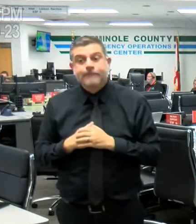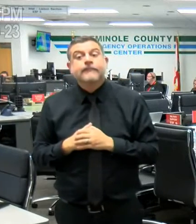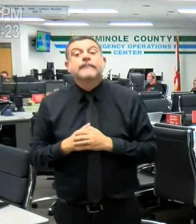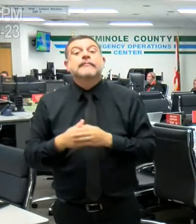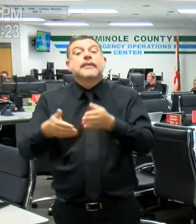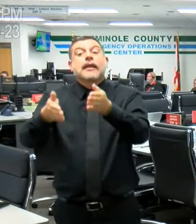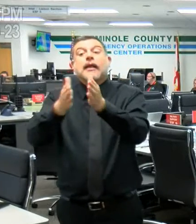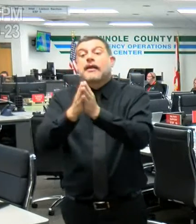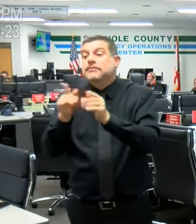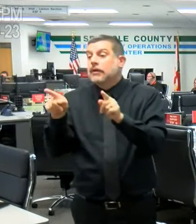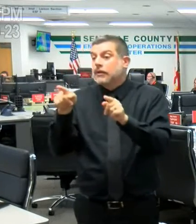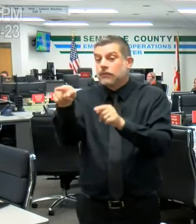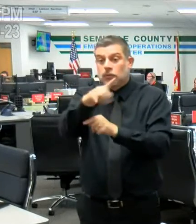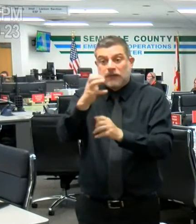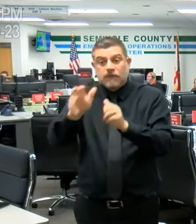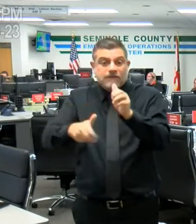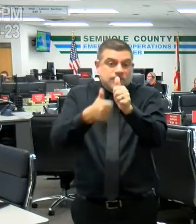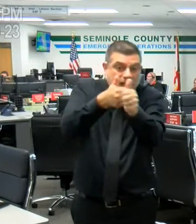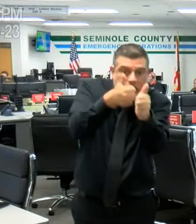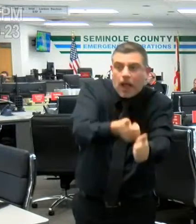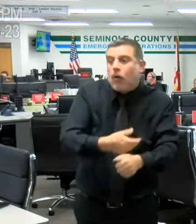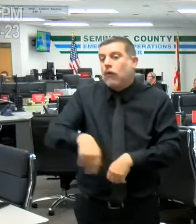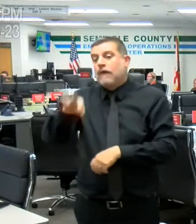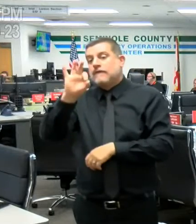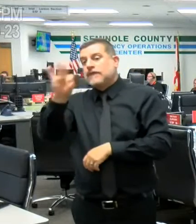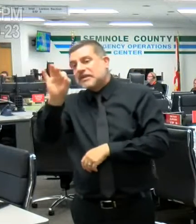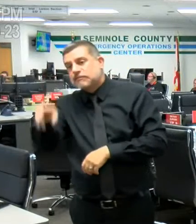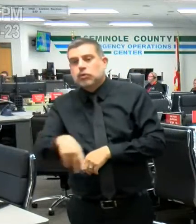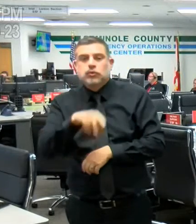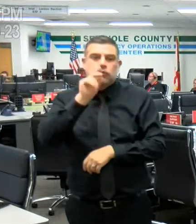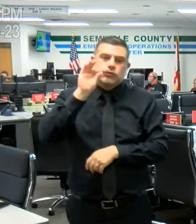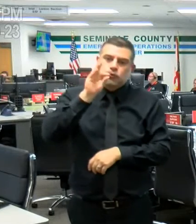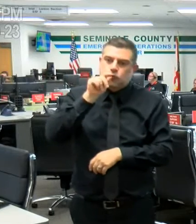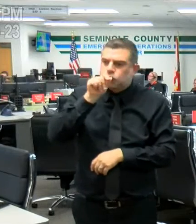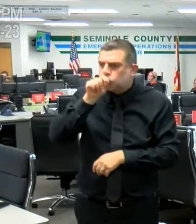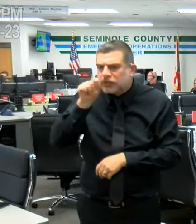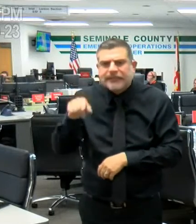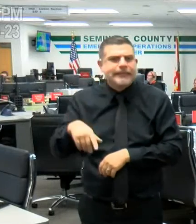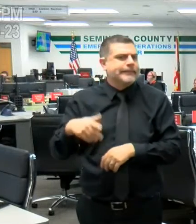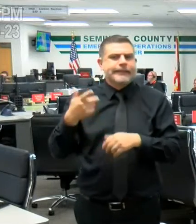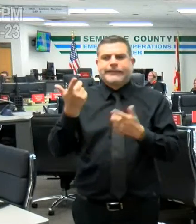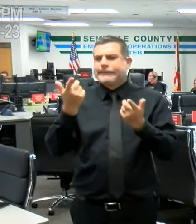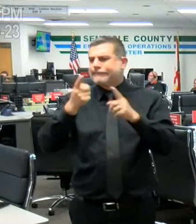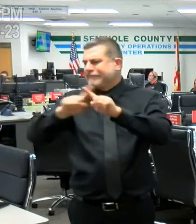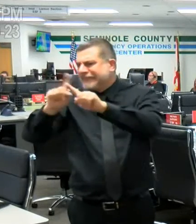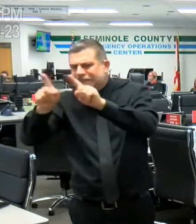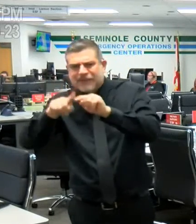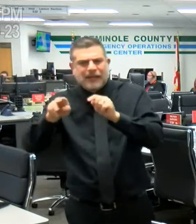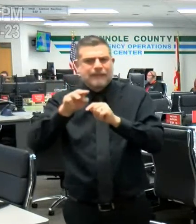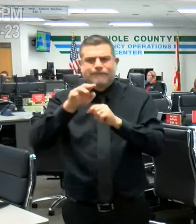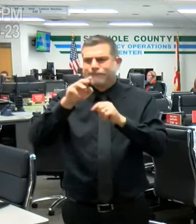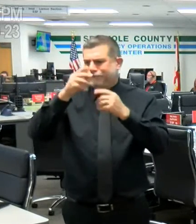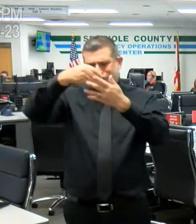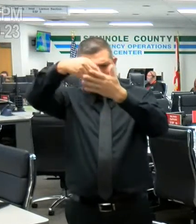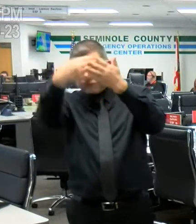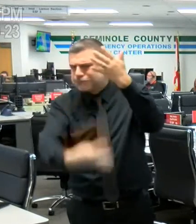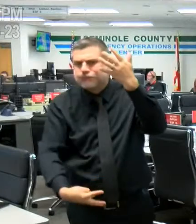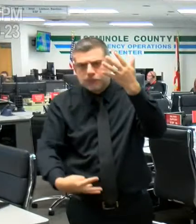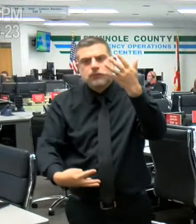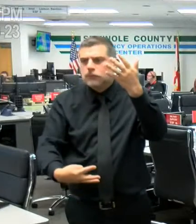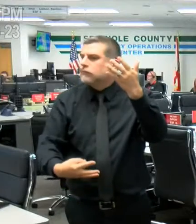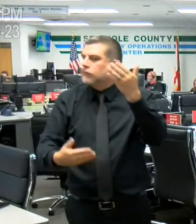on Facebook, Twitter, Instagram, Nextdoor. We're on just about every social media platform to provide transparency and